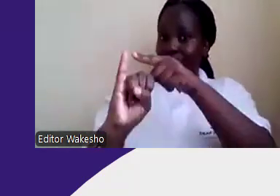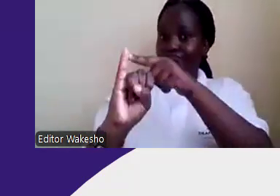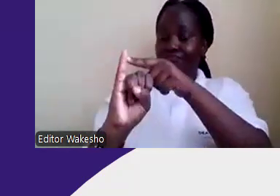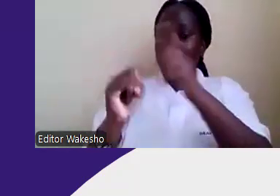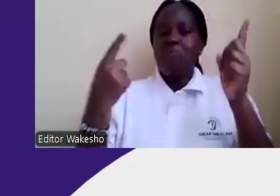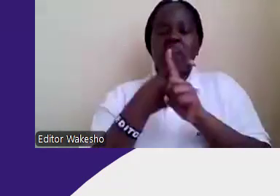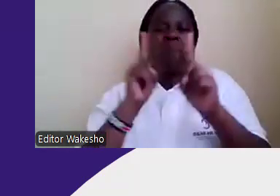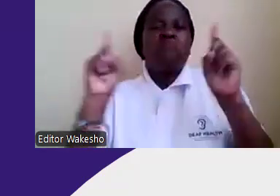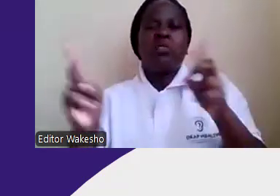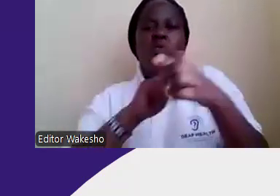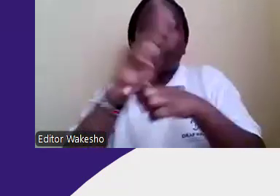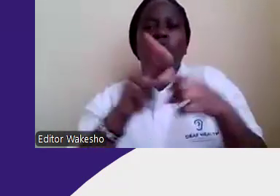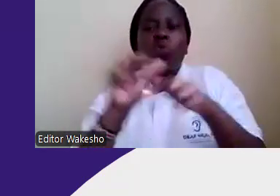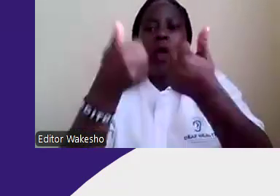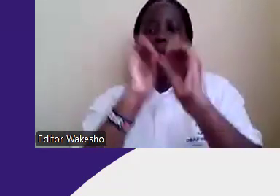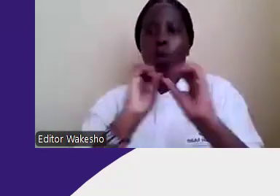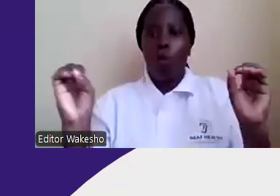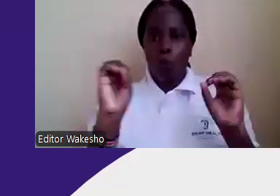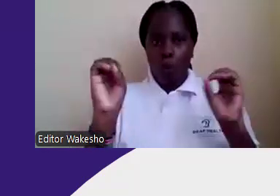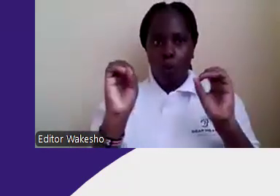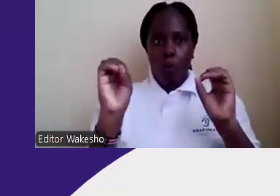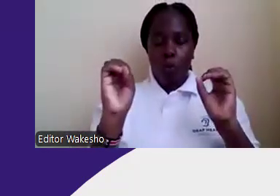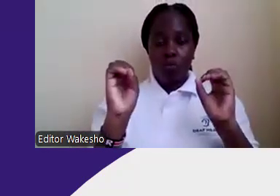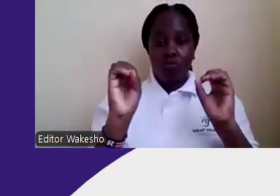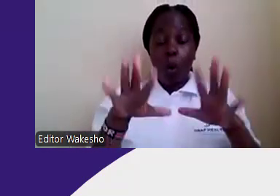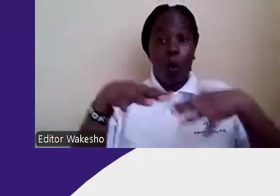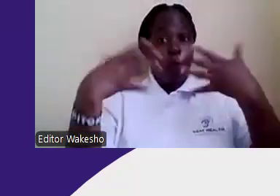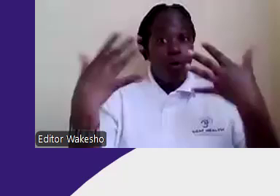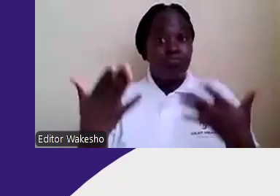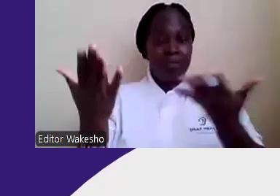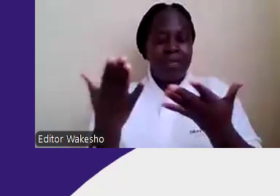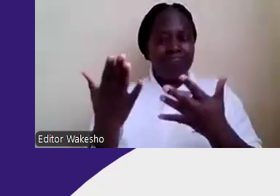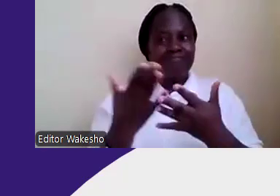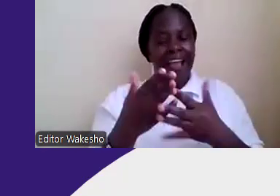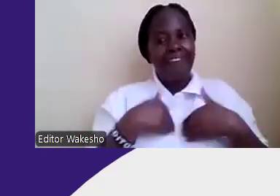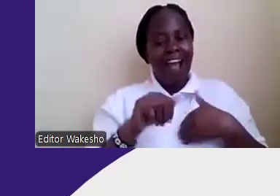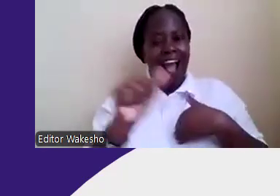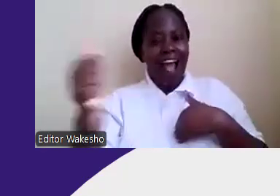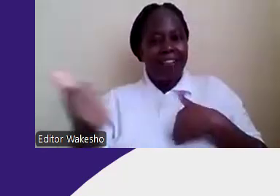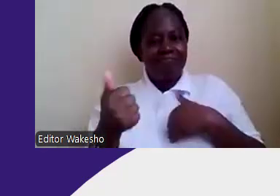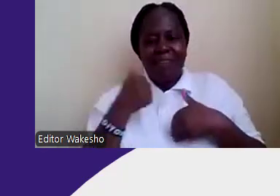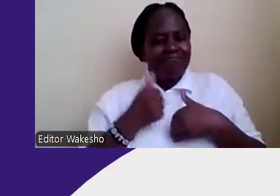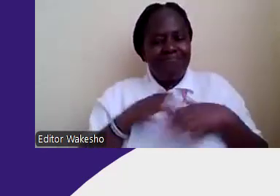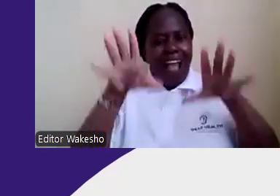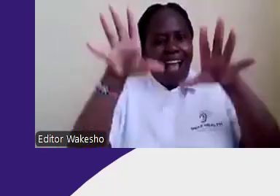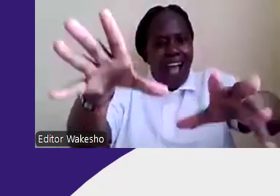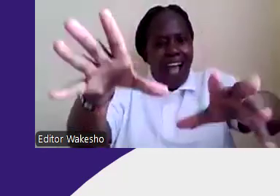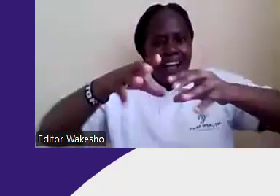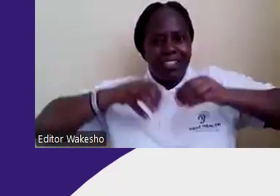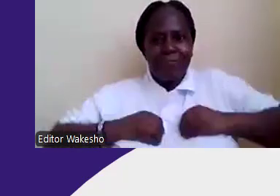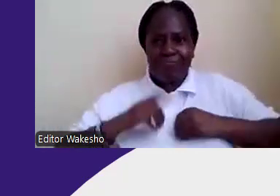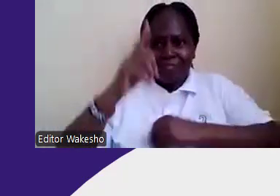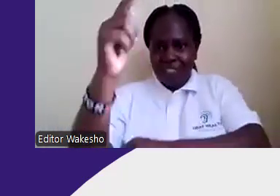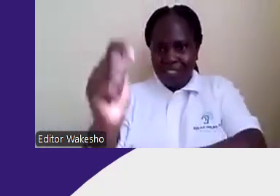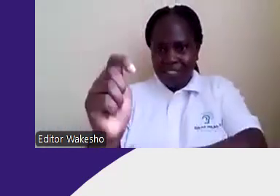it properly. Or what we will see shortly, there's a resistance to the tissues, right? So the